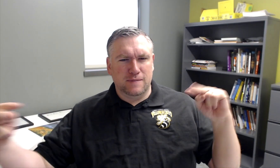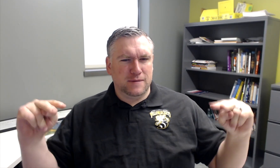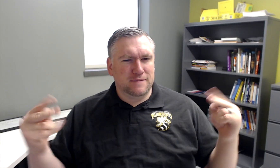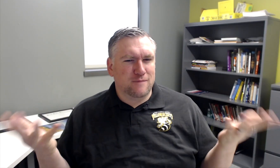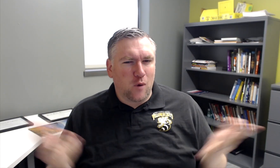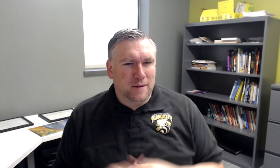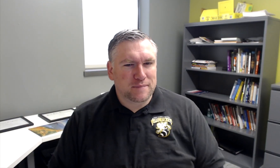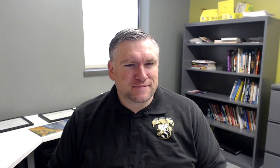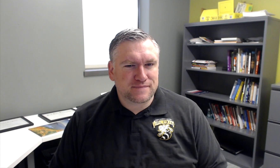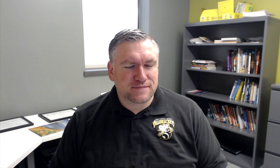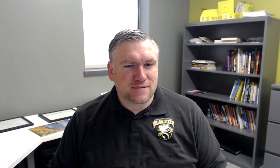perspectives.